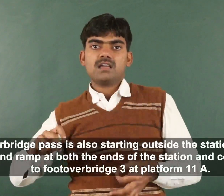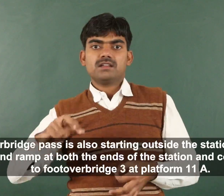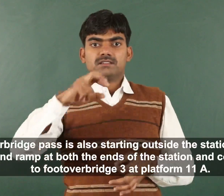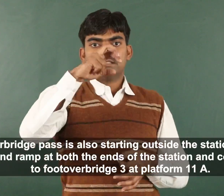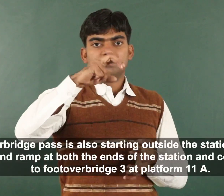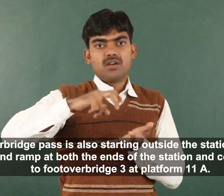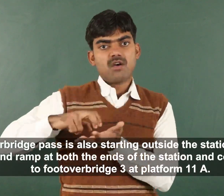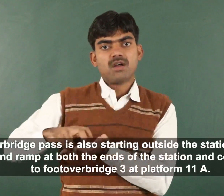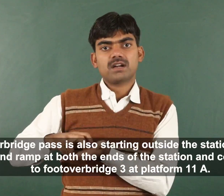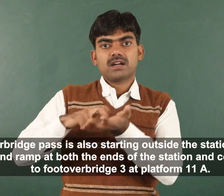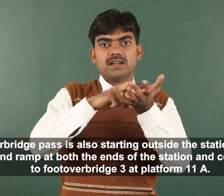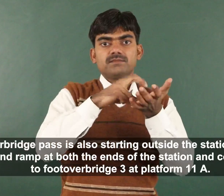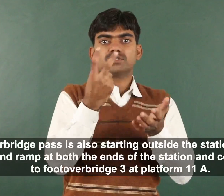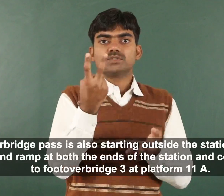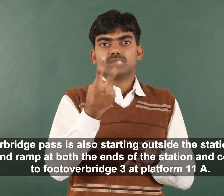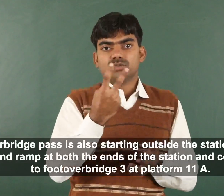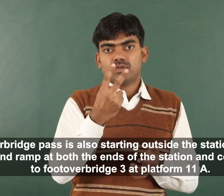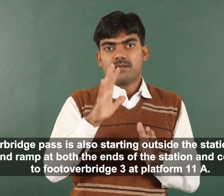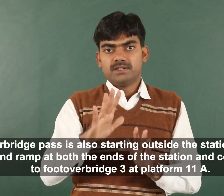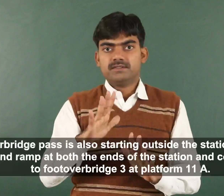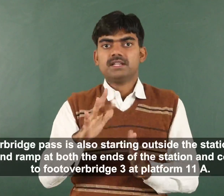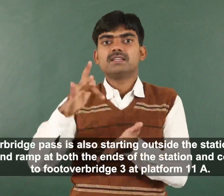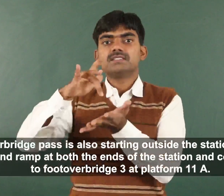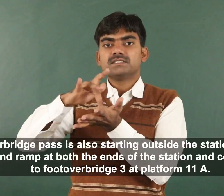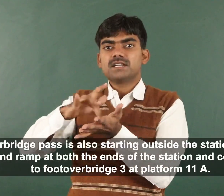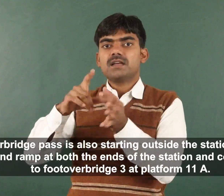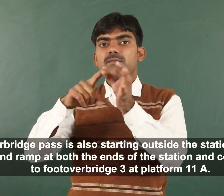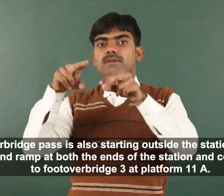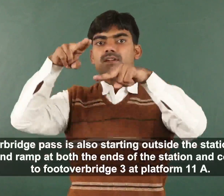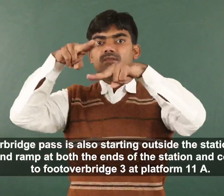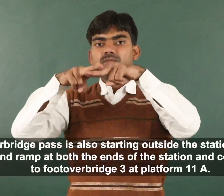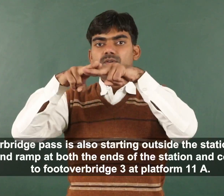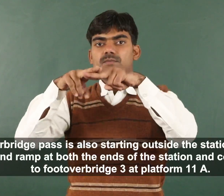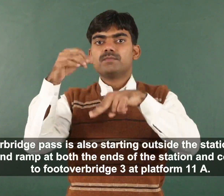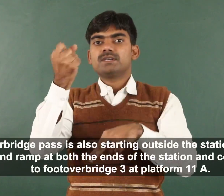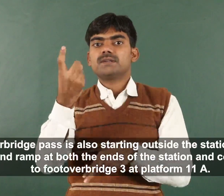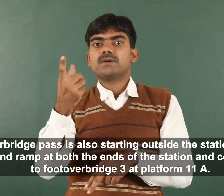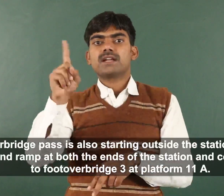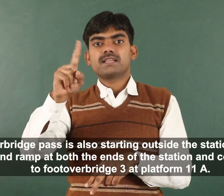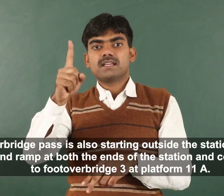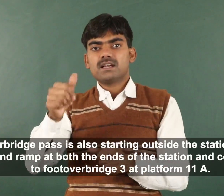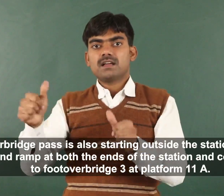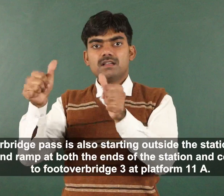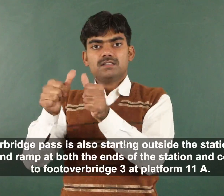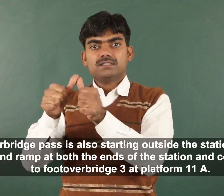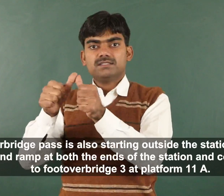ends of the station and connected to foot overbridge 3 at platform